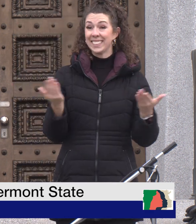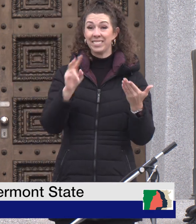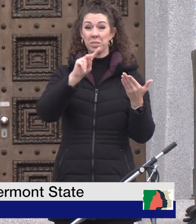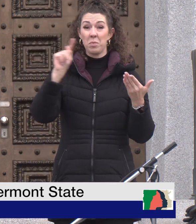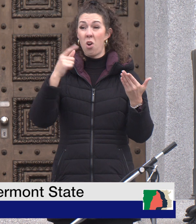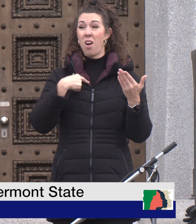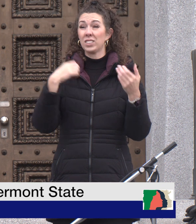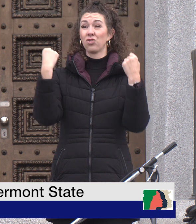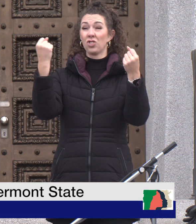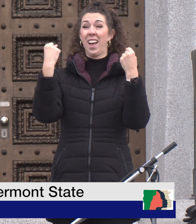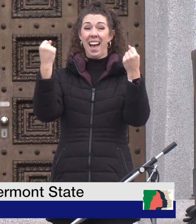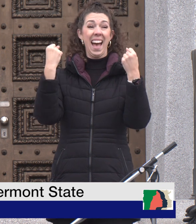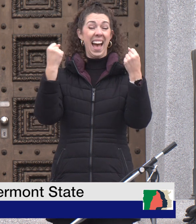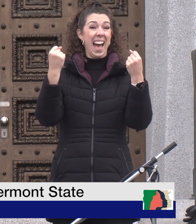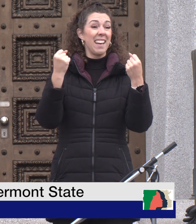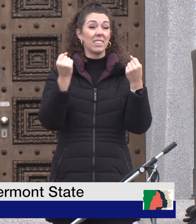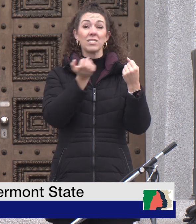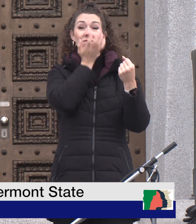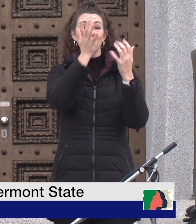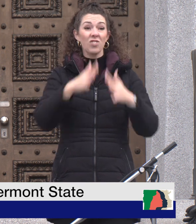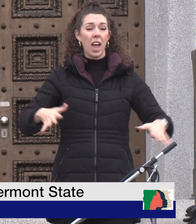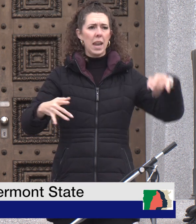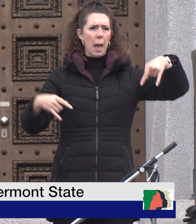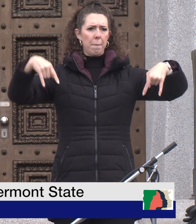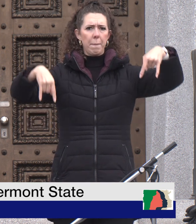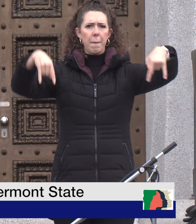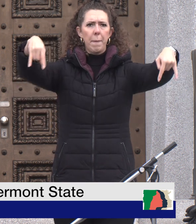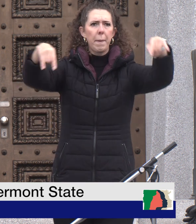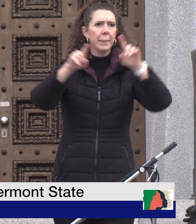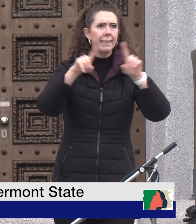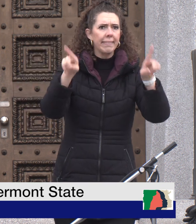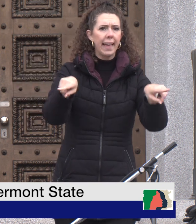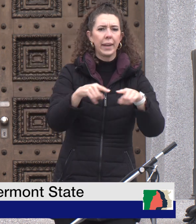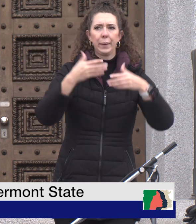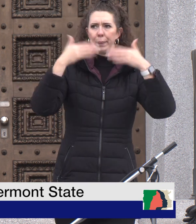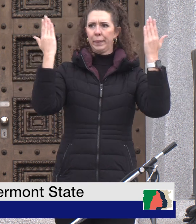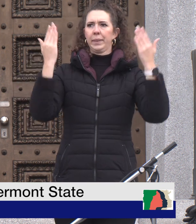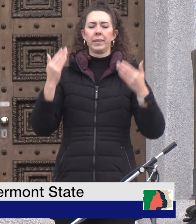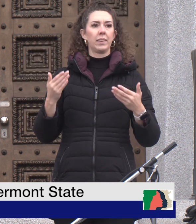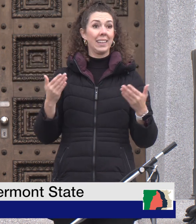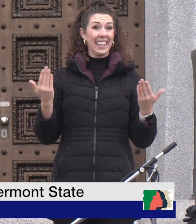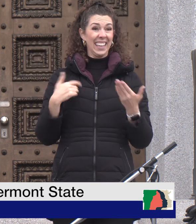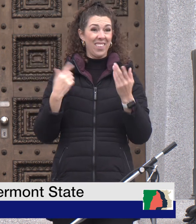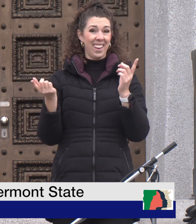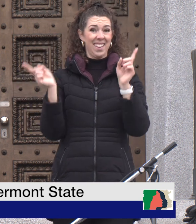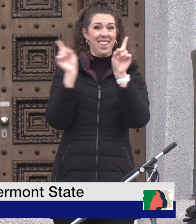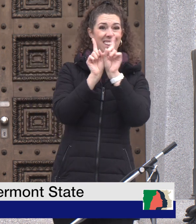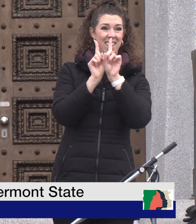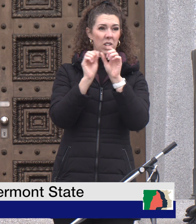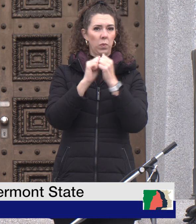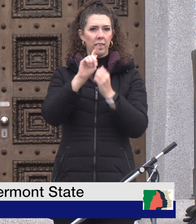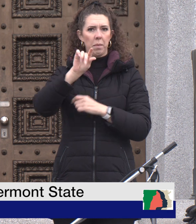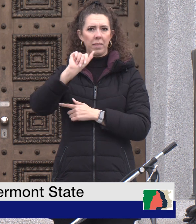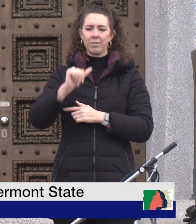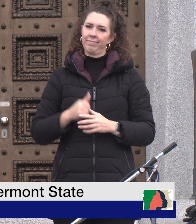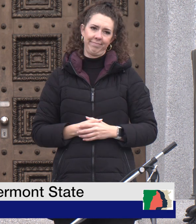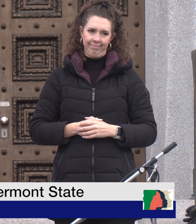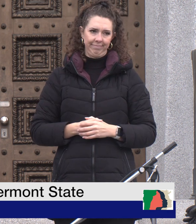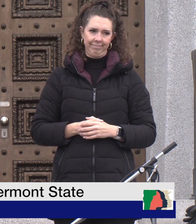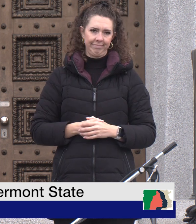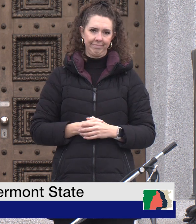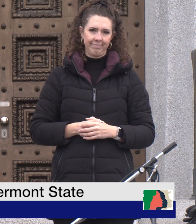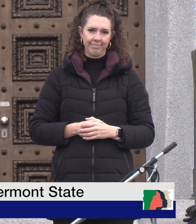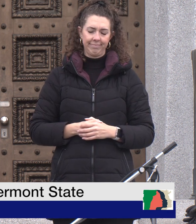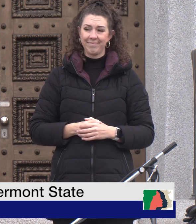signs for her. I am not standing here with her in this moment, and that says much. All of our friends